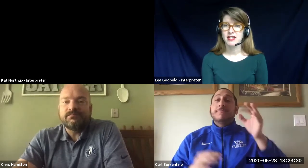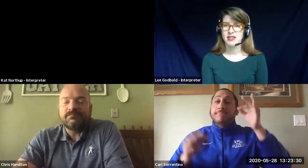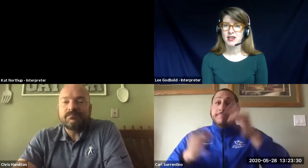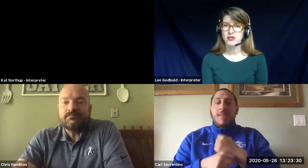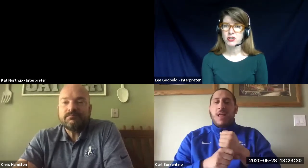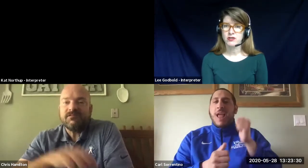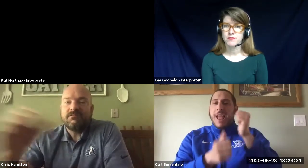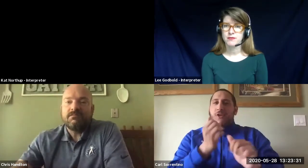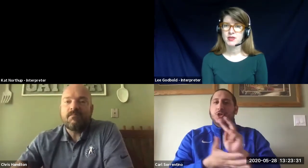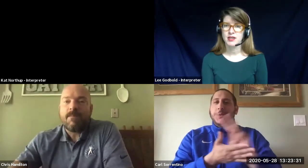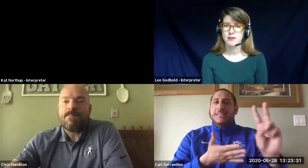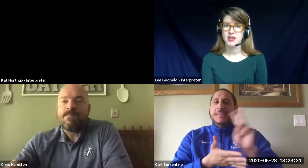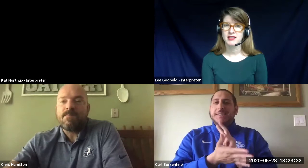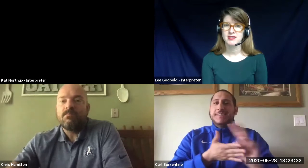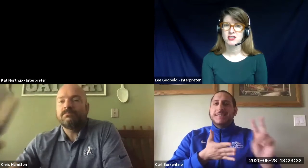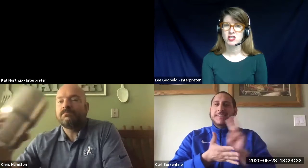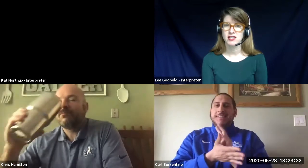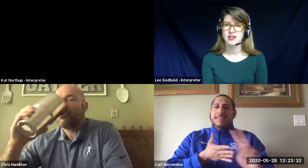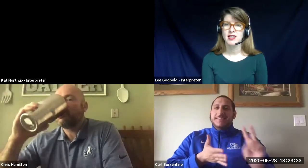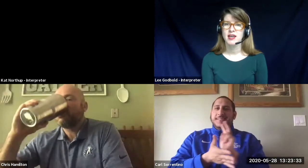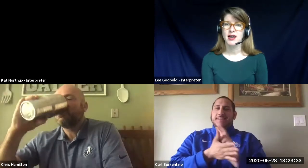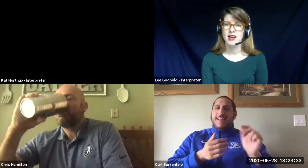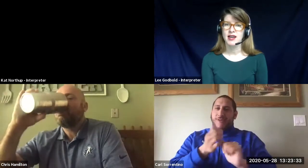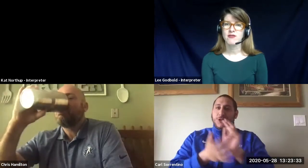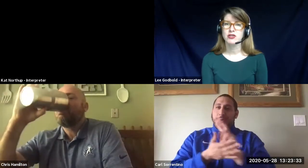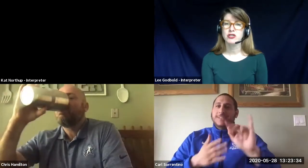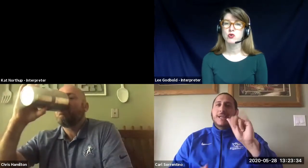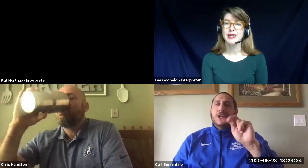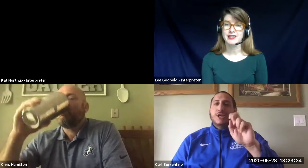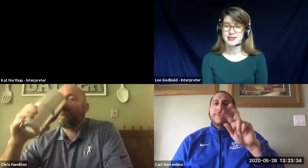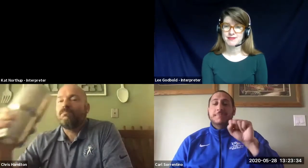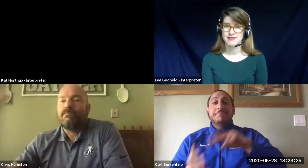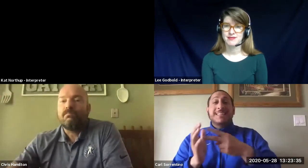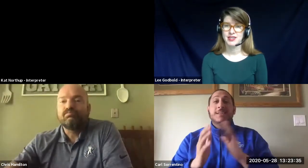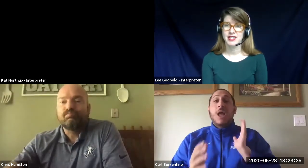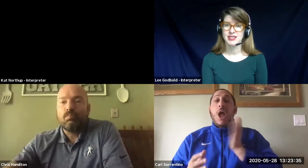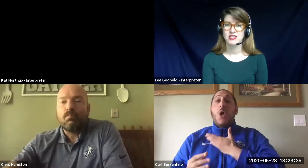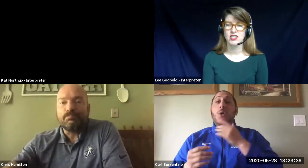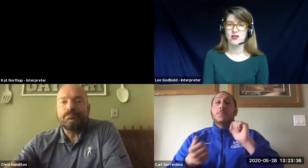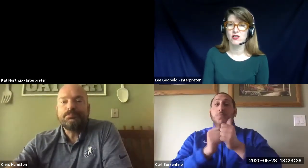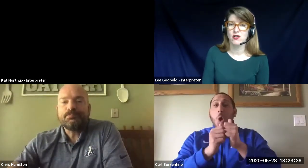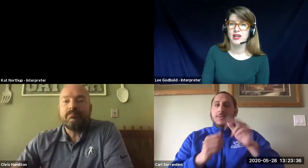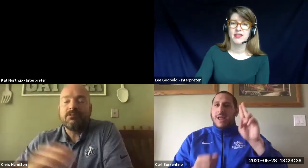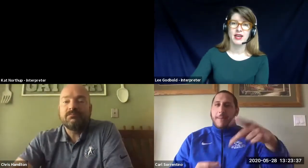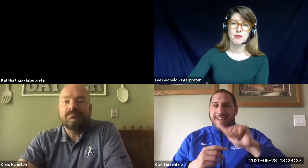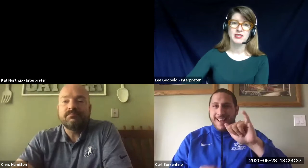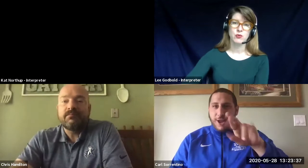state governor made the decision every 2 weeks. And so that means that we